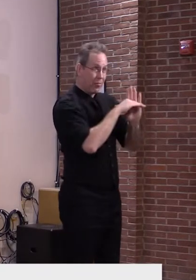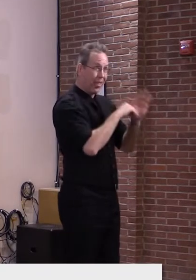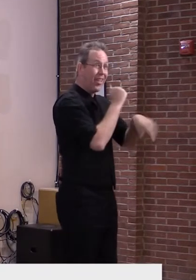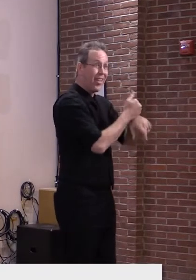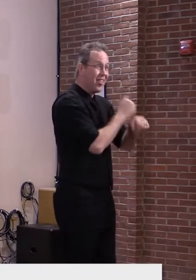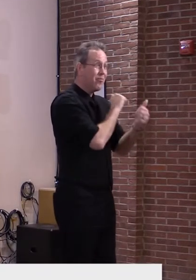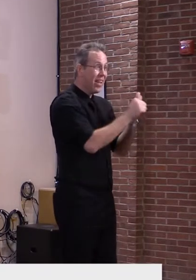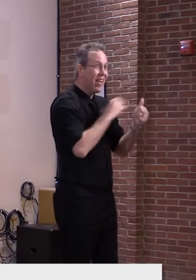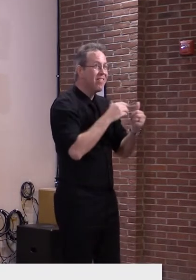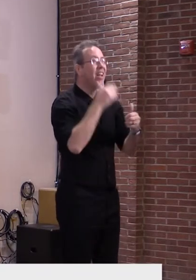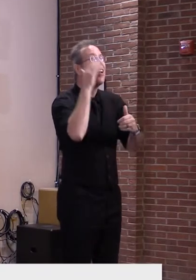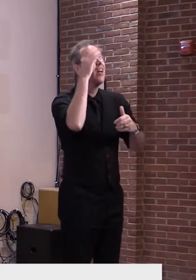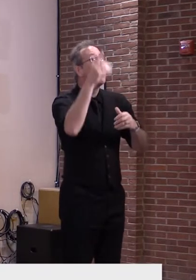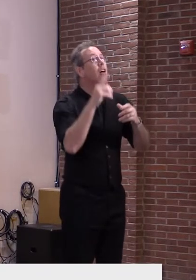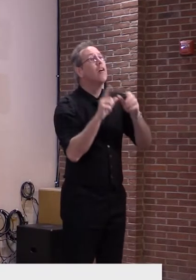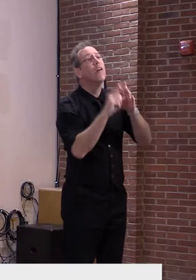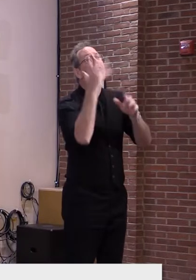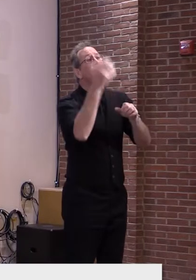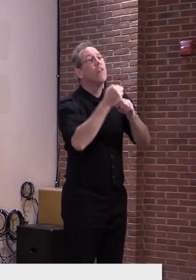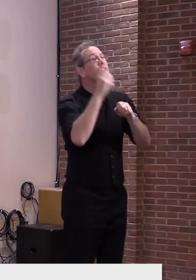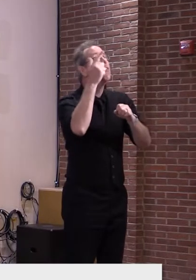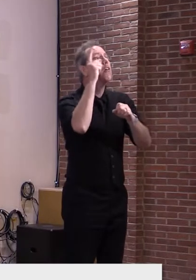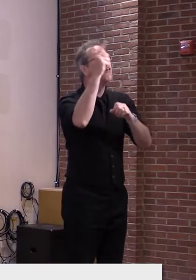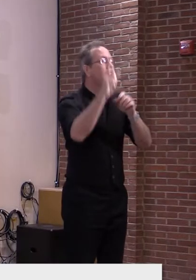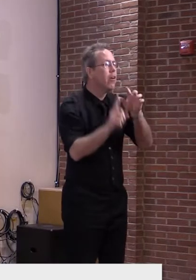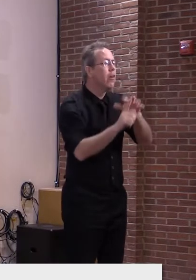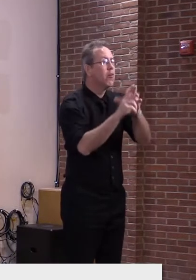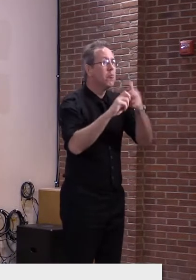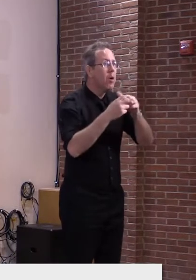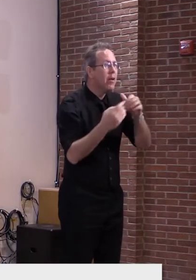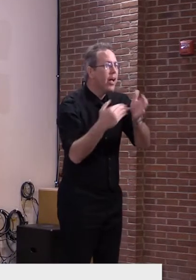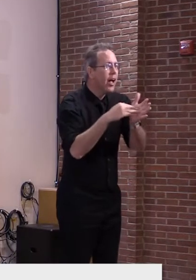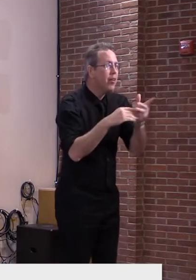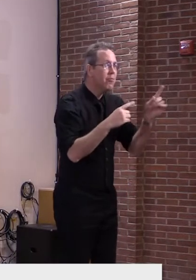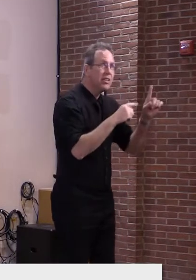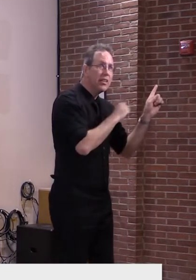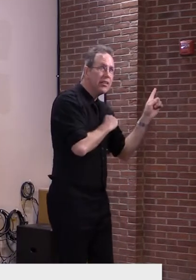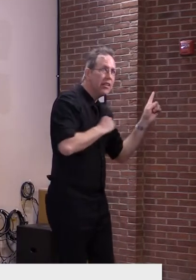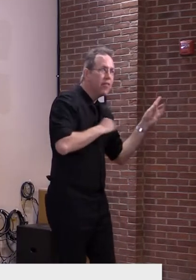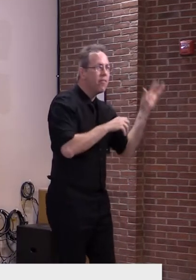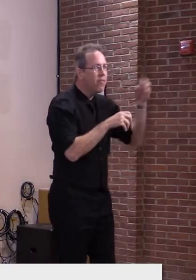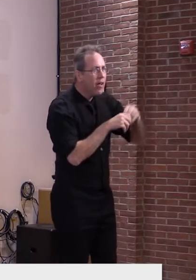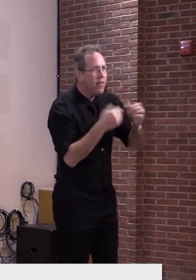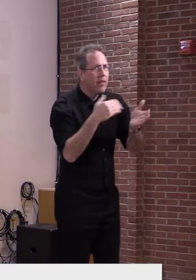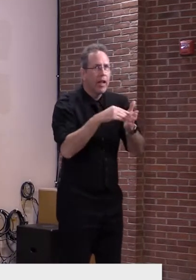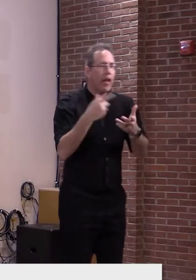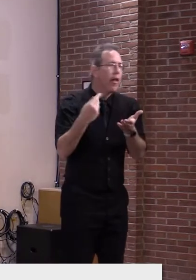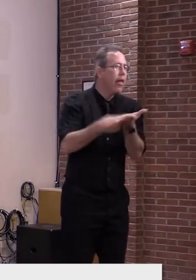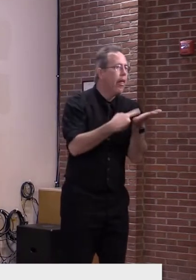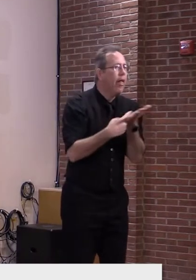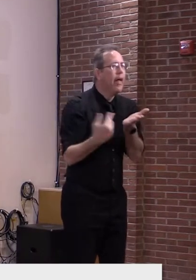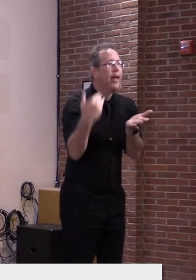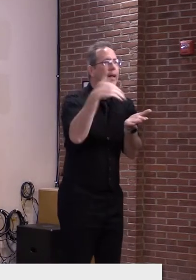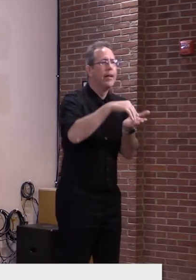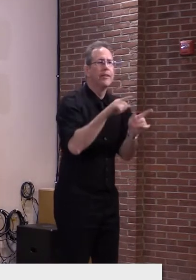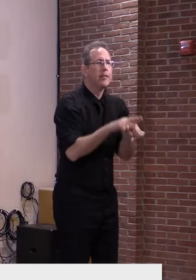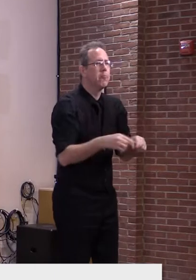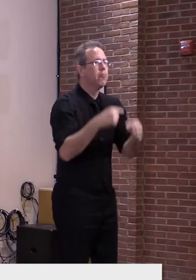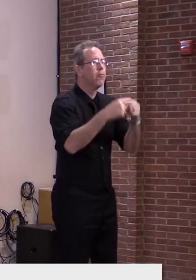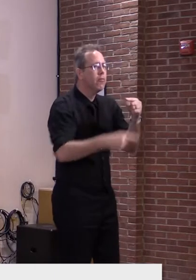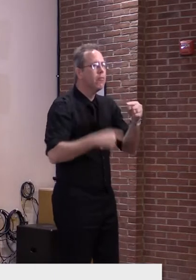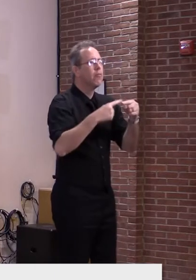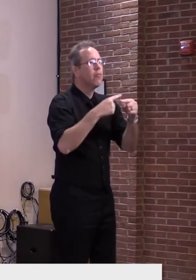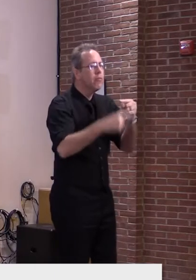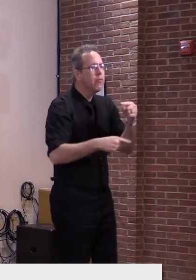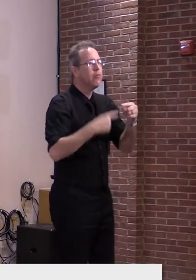for both taxpayers and state employees. And making it even more challenging, those